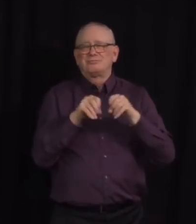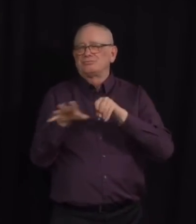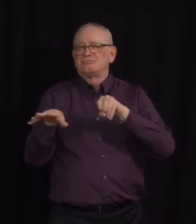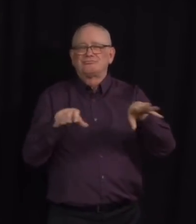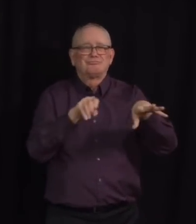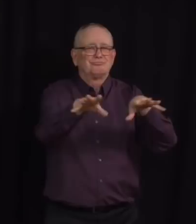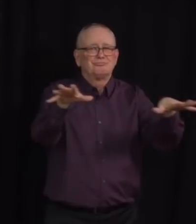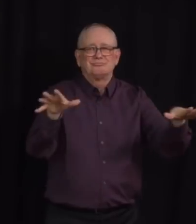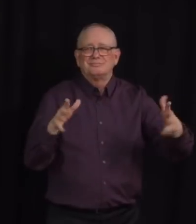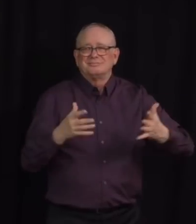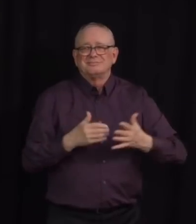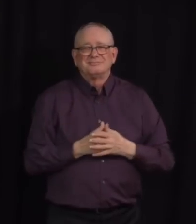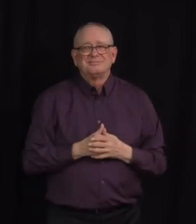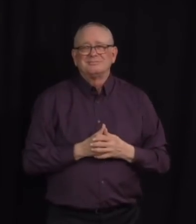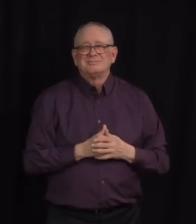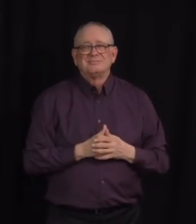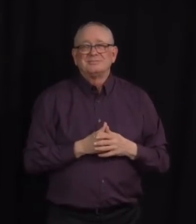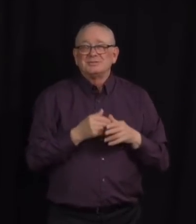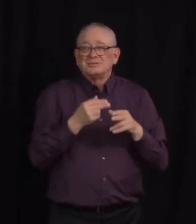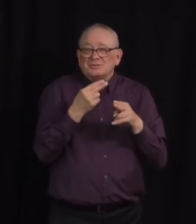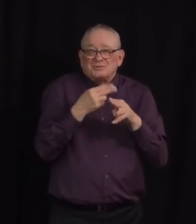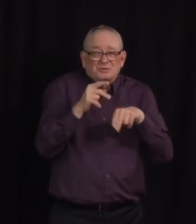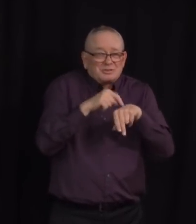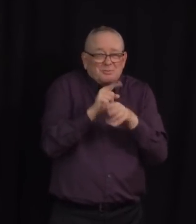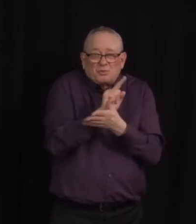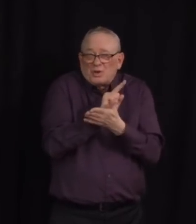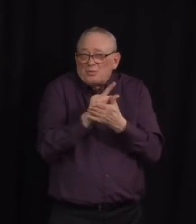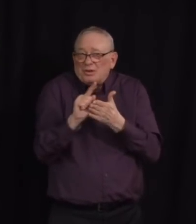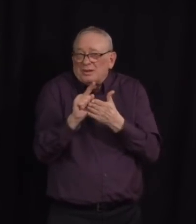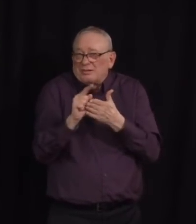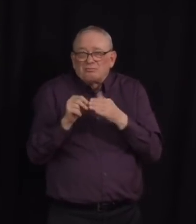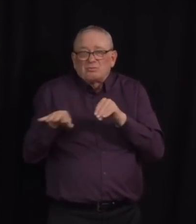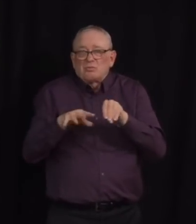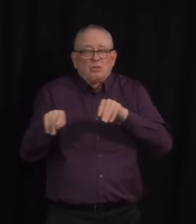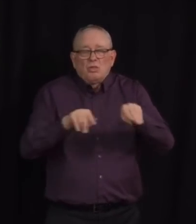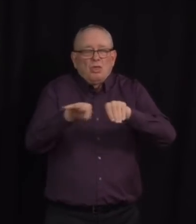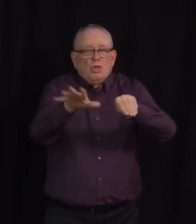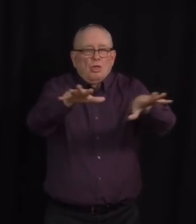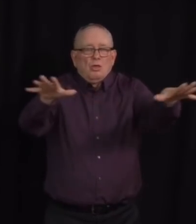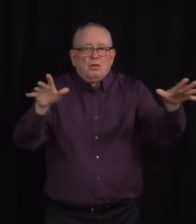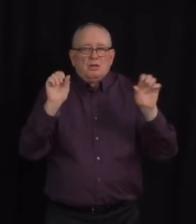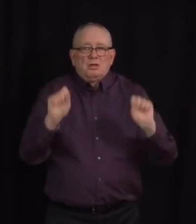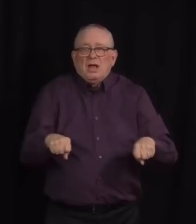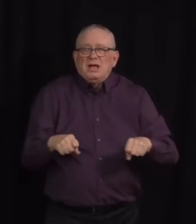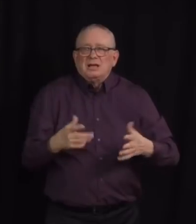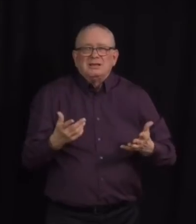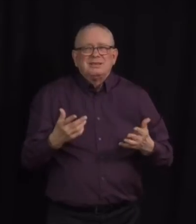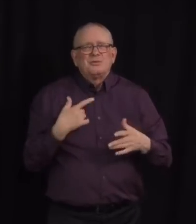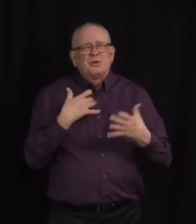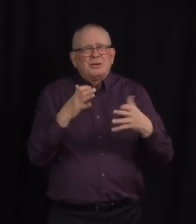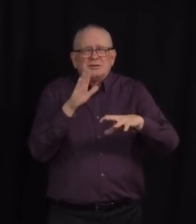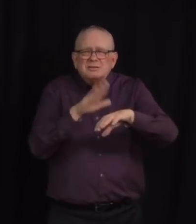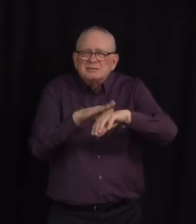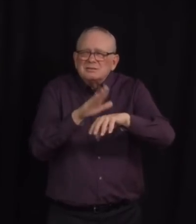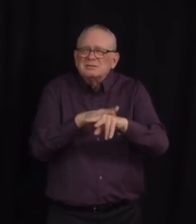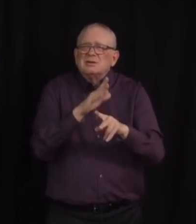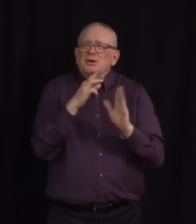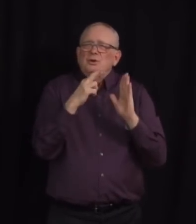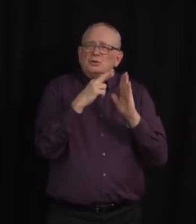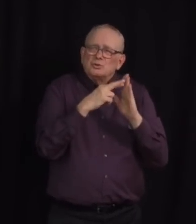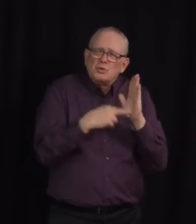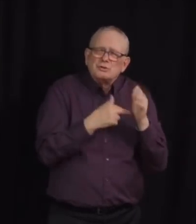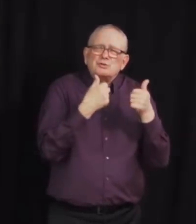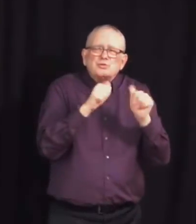even in a single week. So again, the important thing is that we all continue to follow the measures. as best we can every day in every setting we're